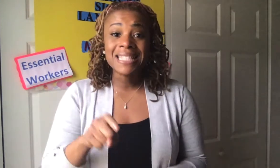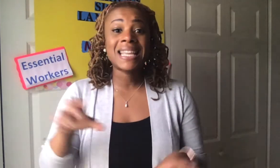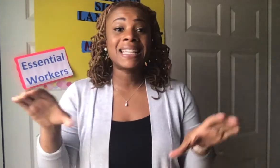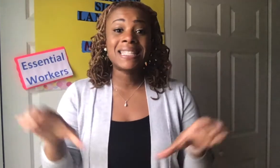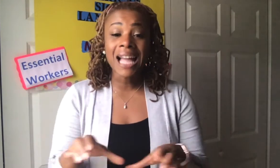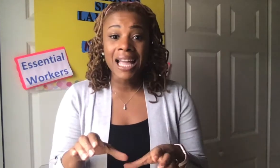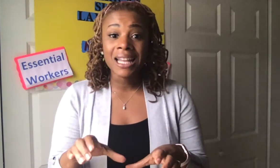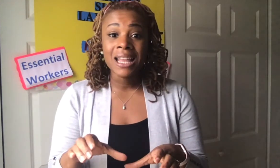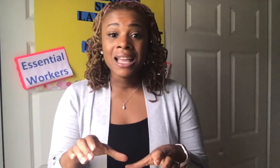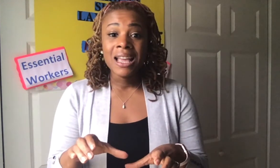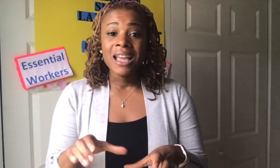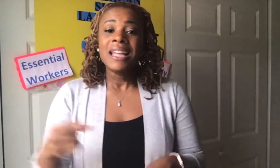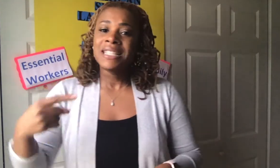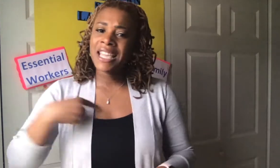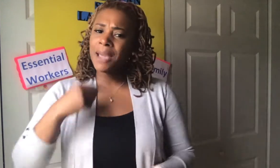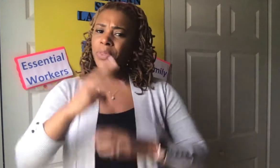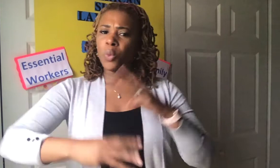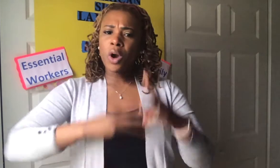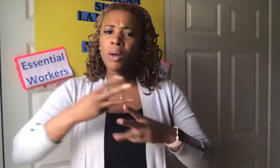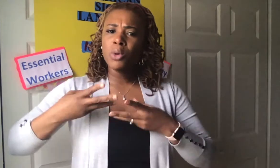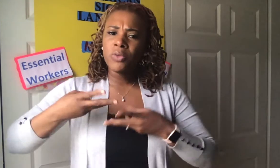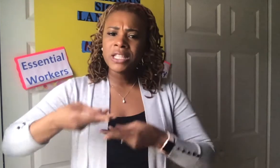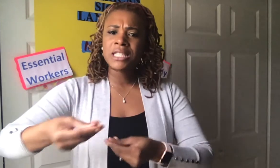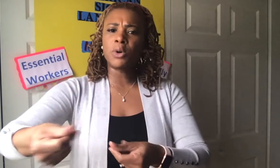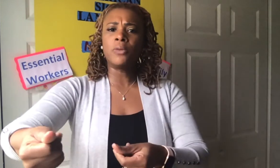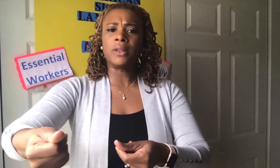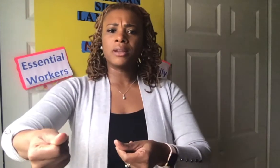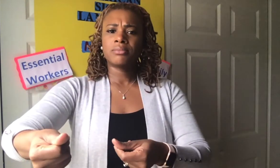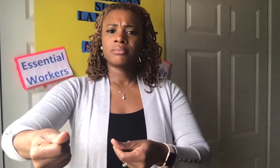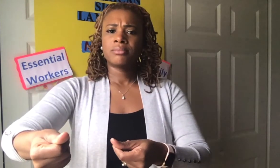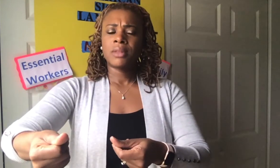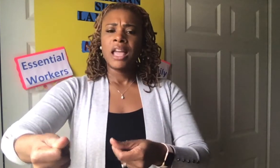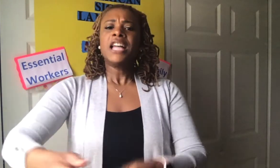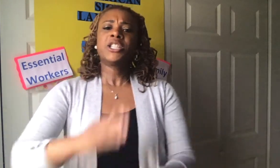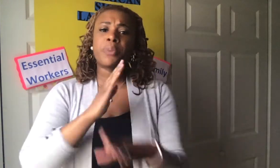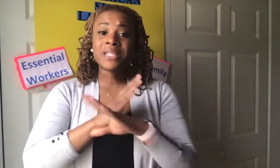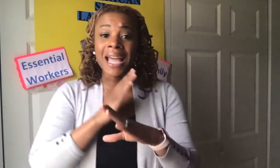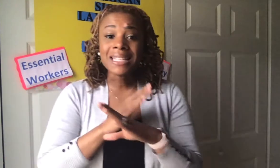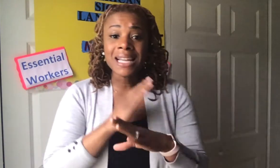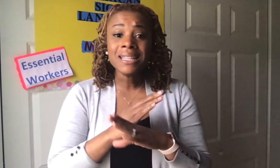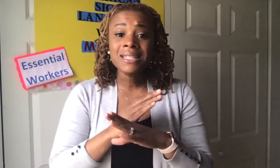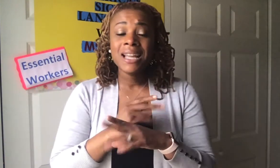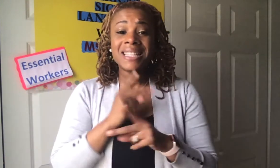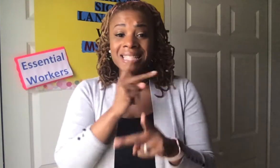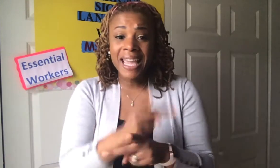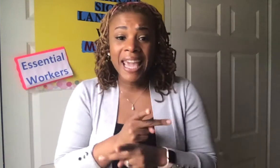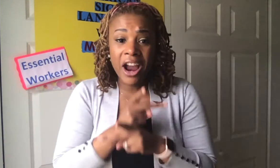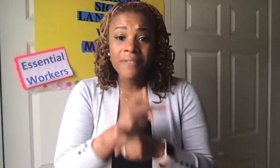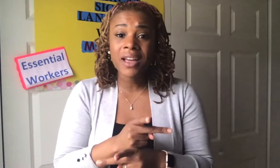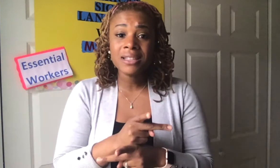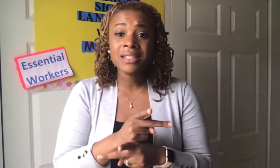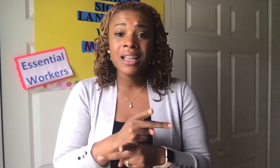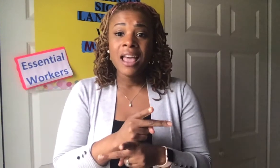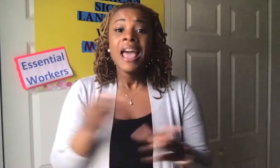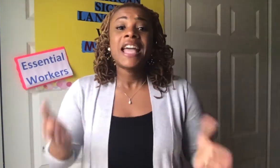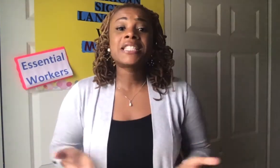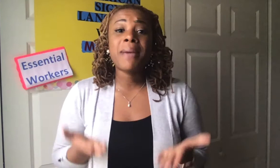get done to keep the world moving smoothly, to protect us, to take care of us, and to make sure